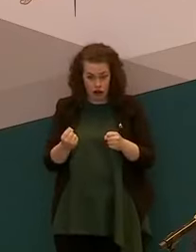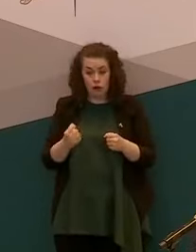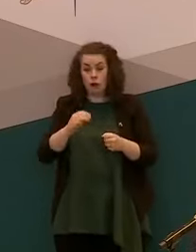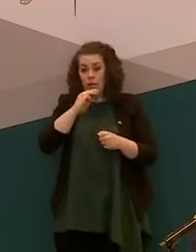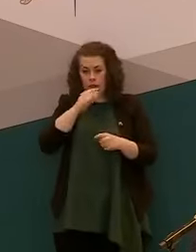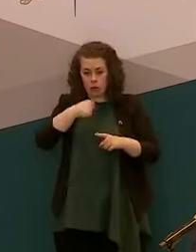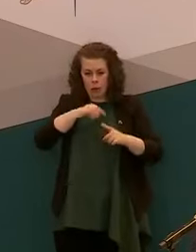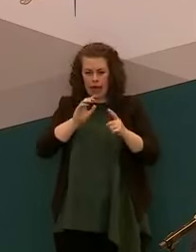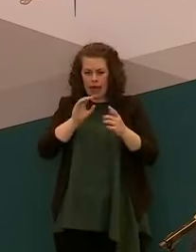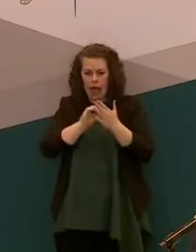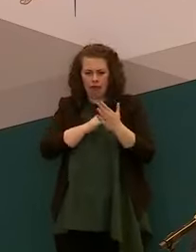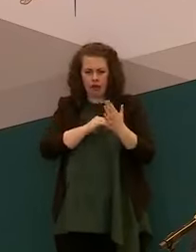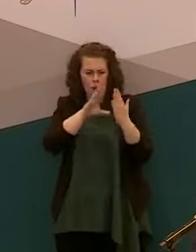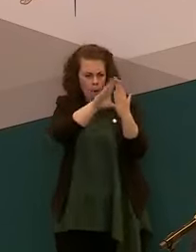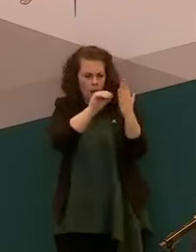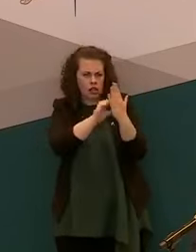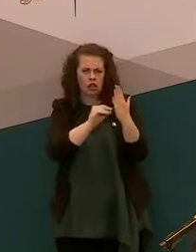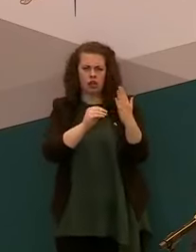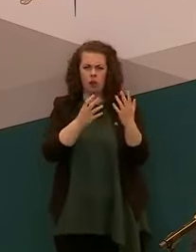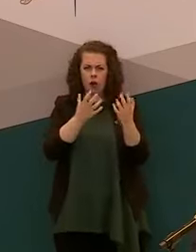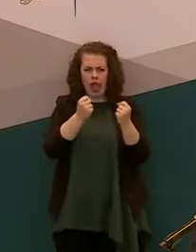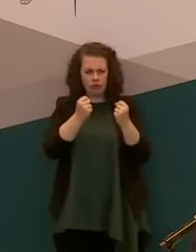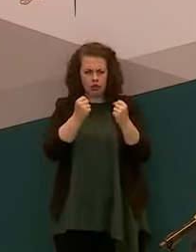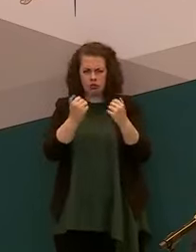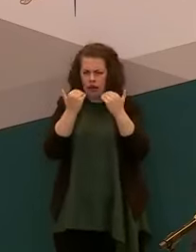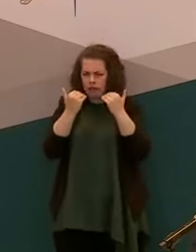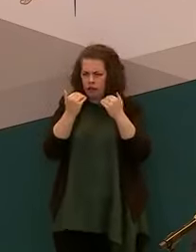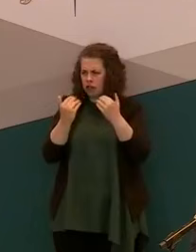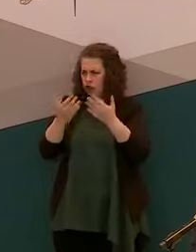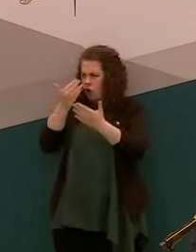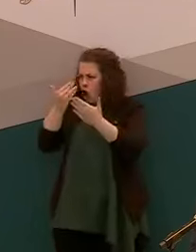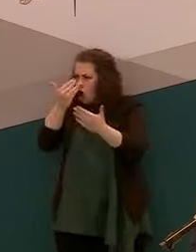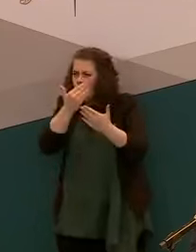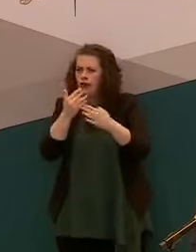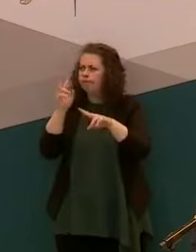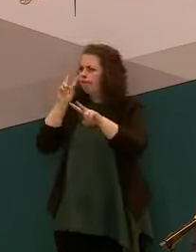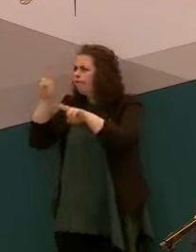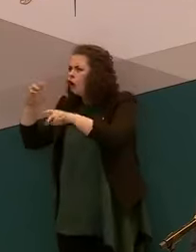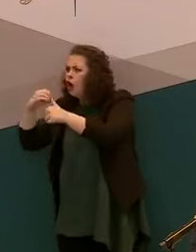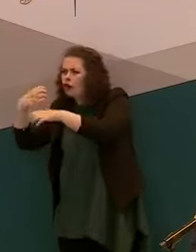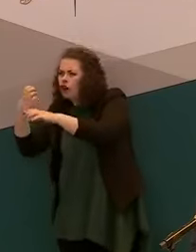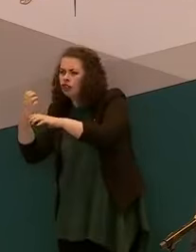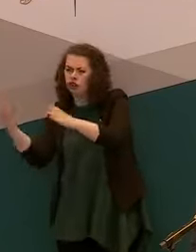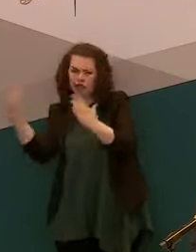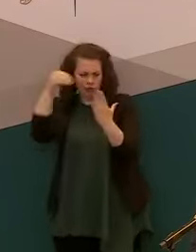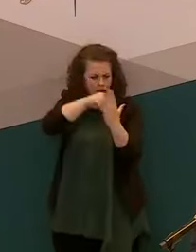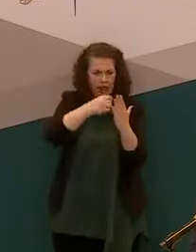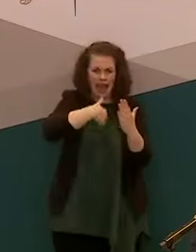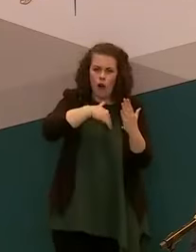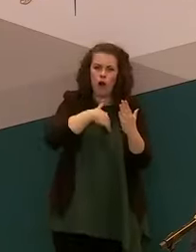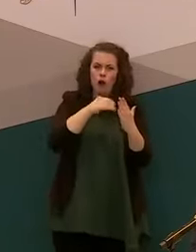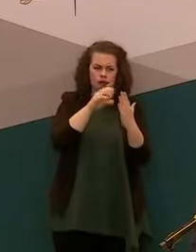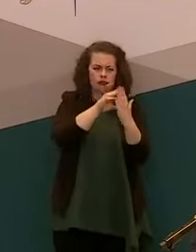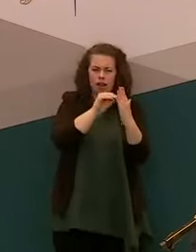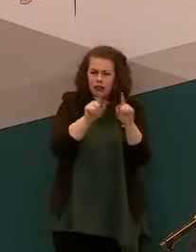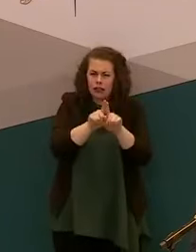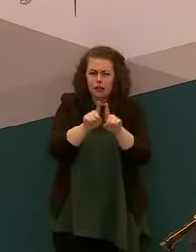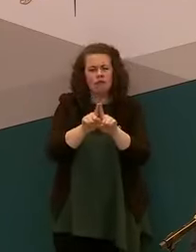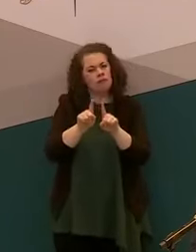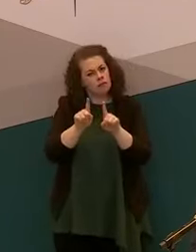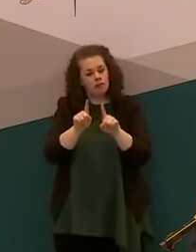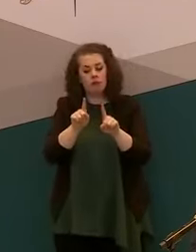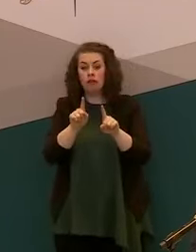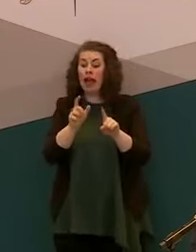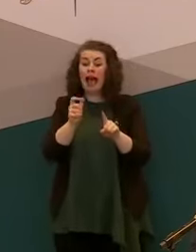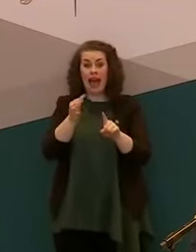have to model, we'll have to make our best judgments in public health terms, and then we'll have to try. And if things, if a measure